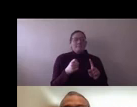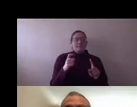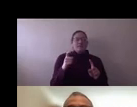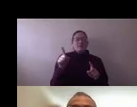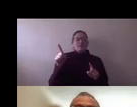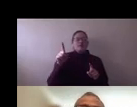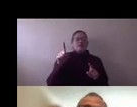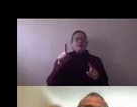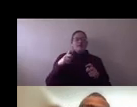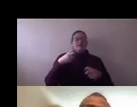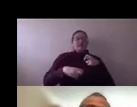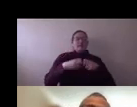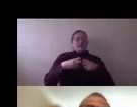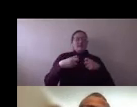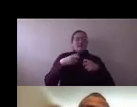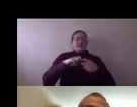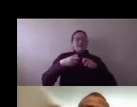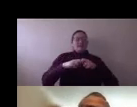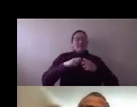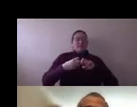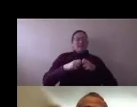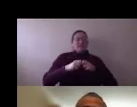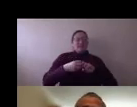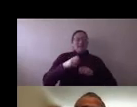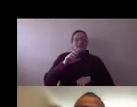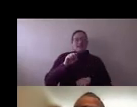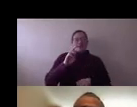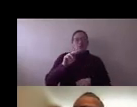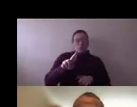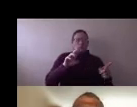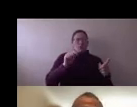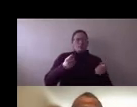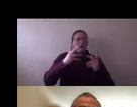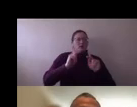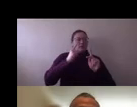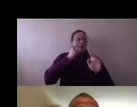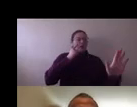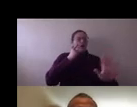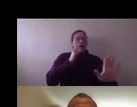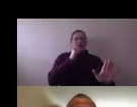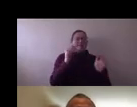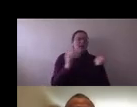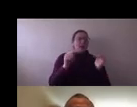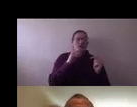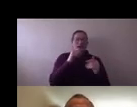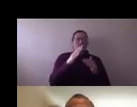Wu. But many people felt that it was unfair for her not to share that prize with